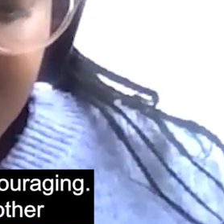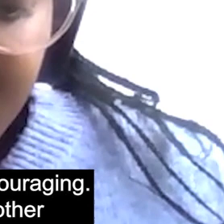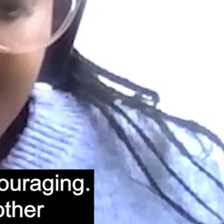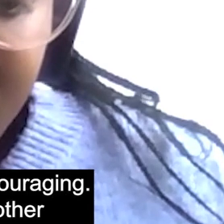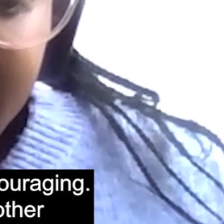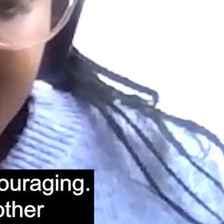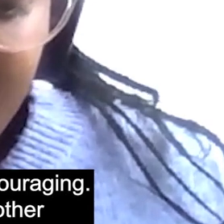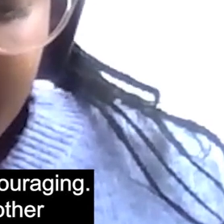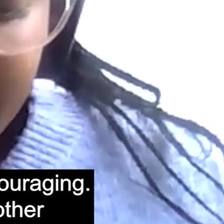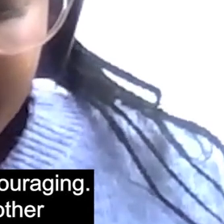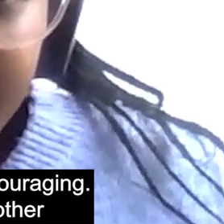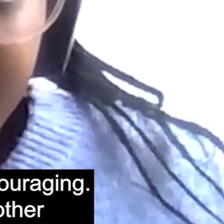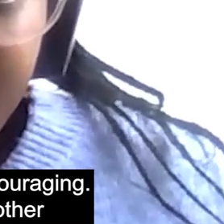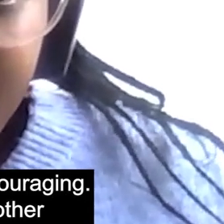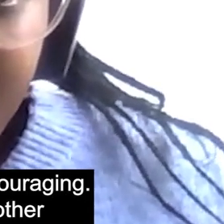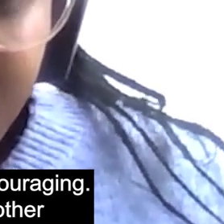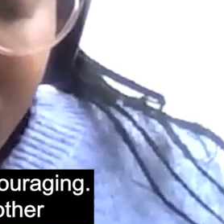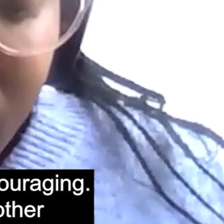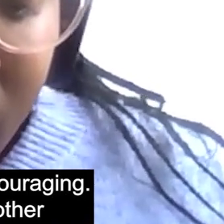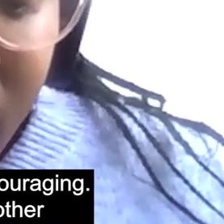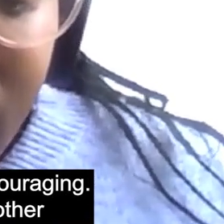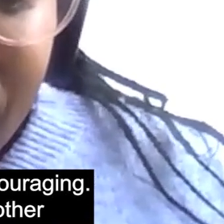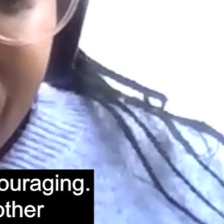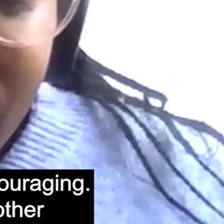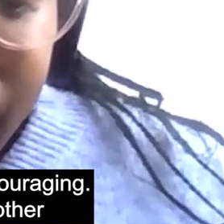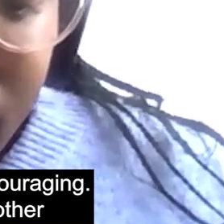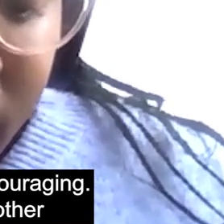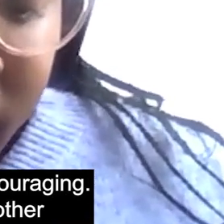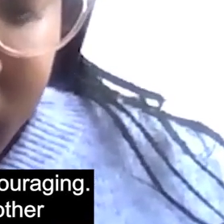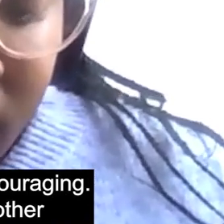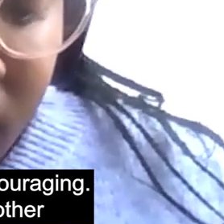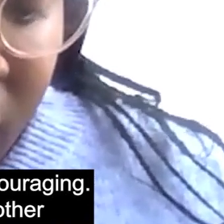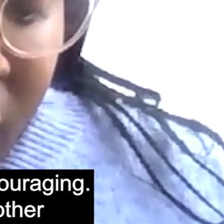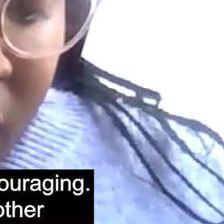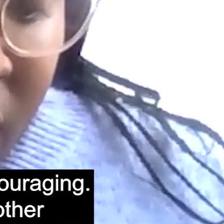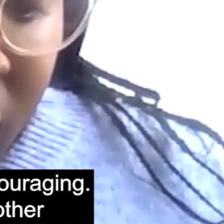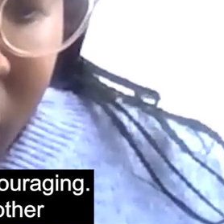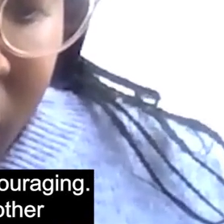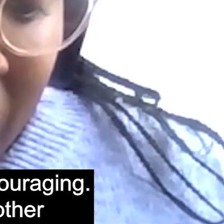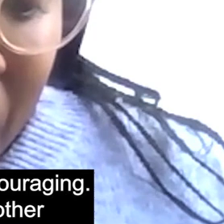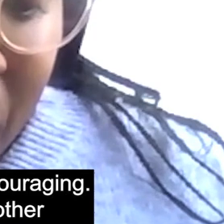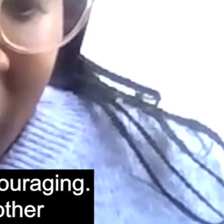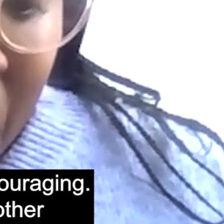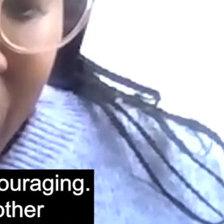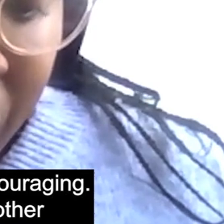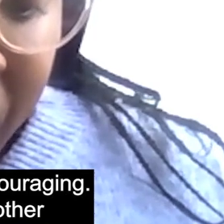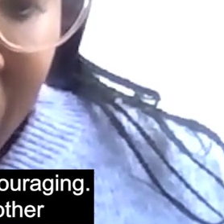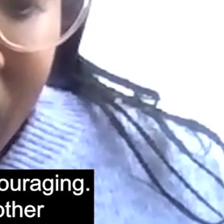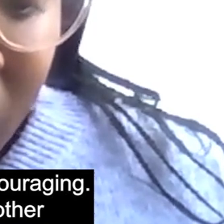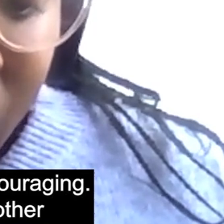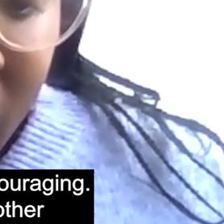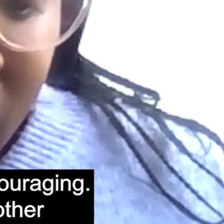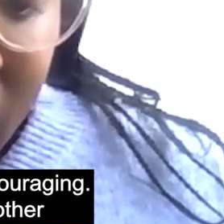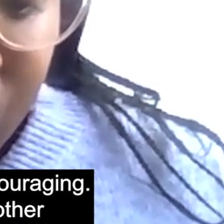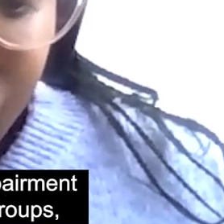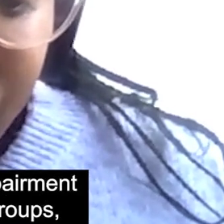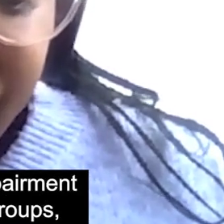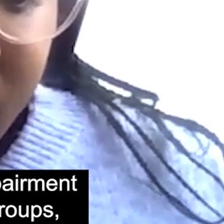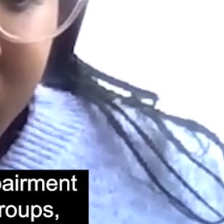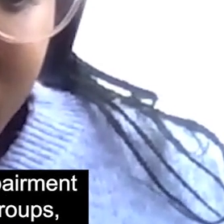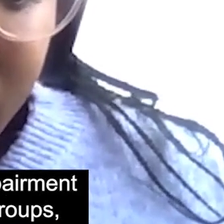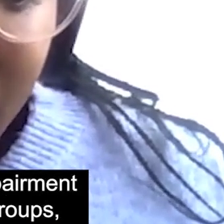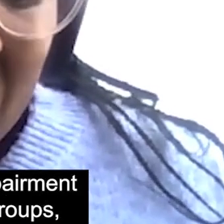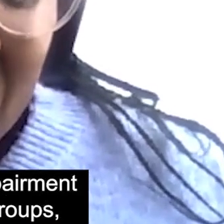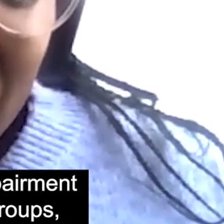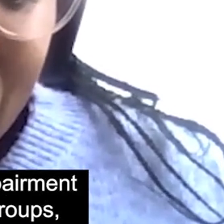teacher was encouraging. I found solace in impairment groups with other